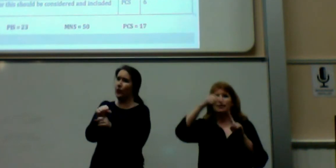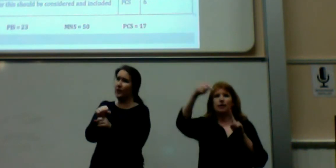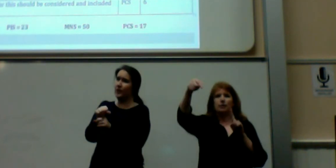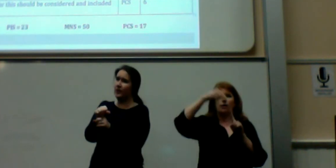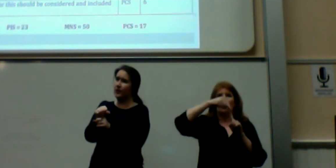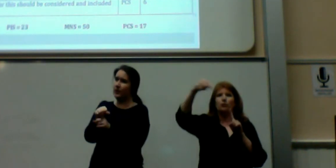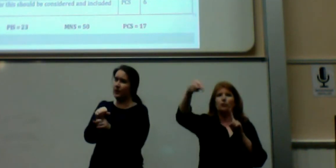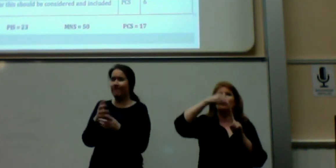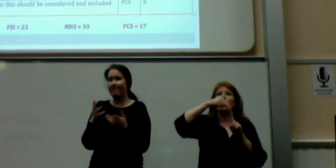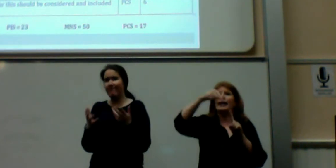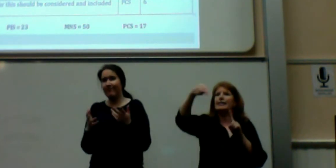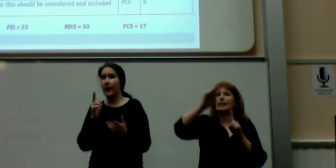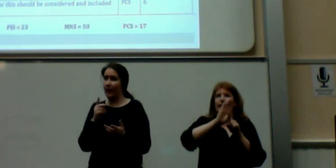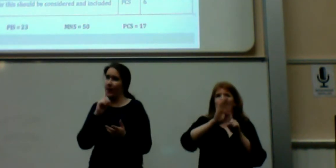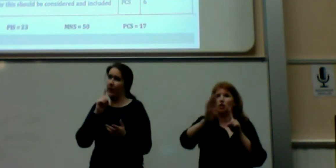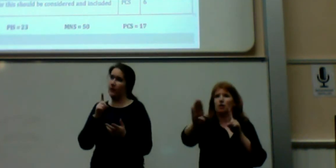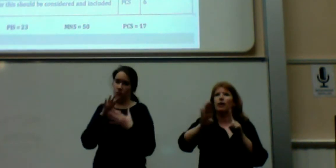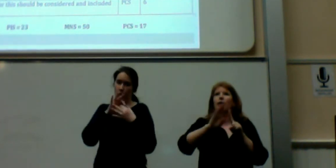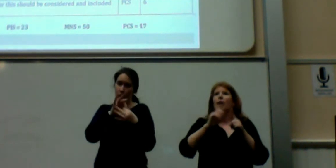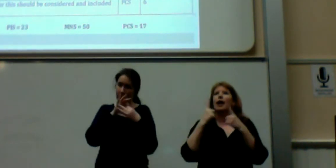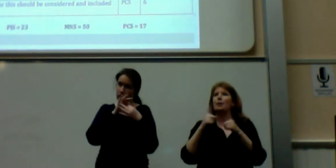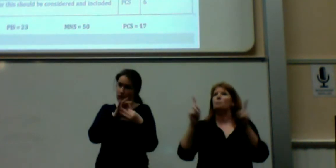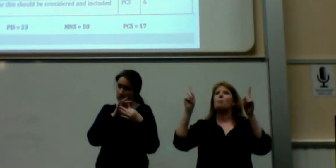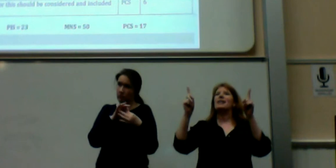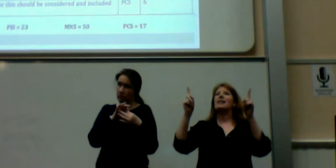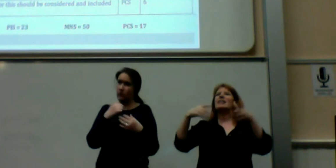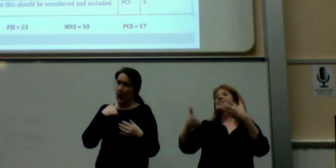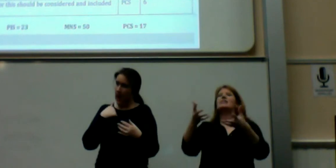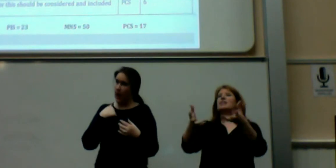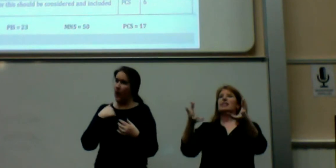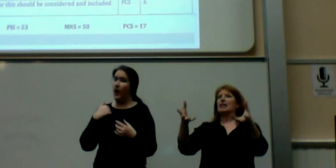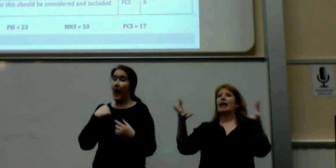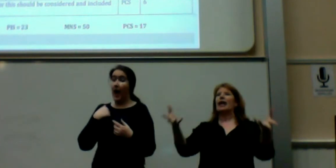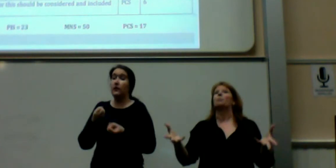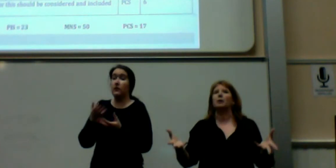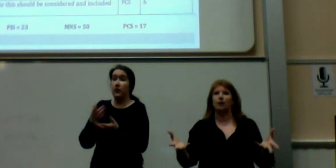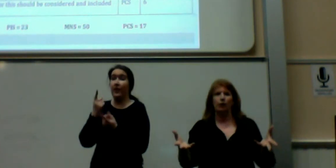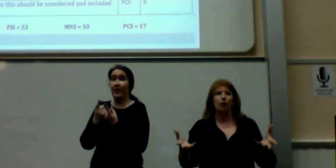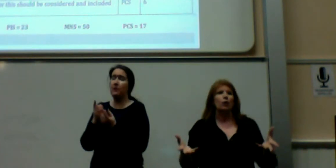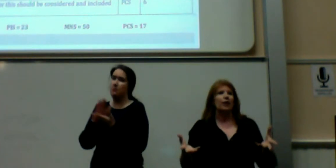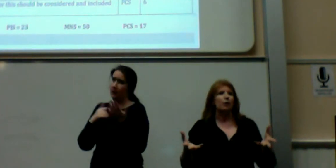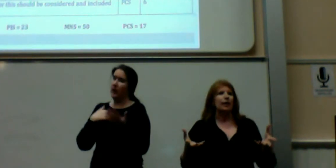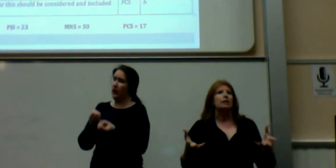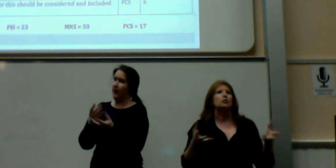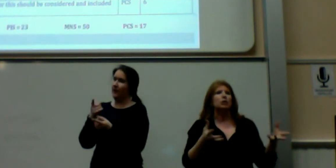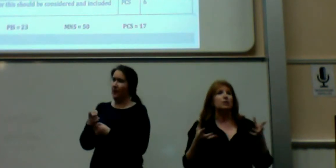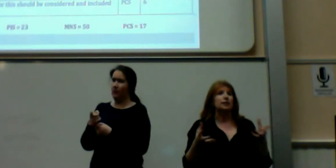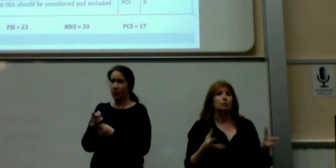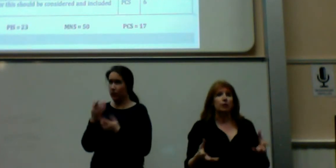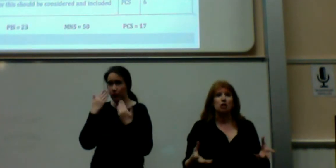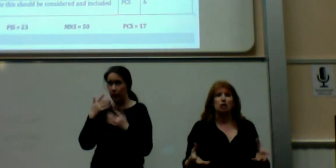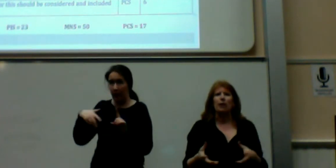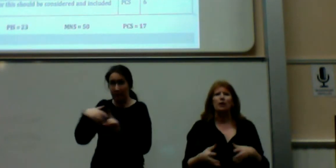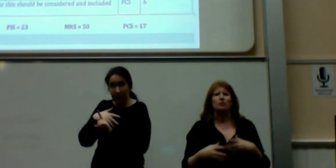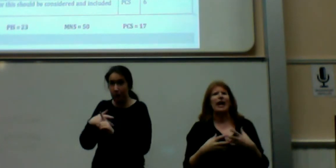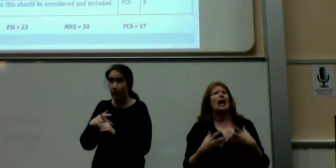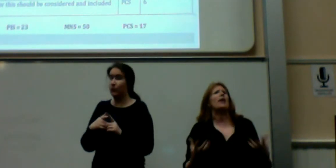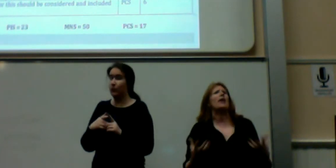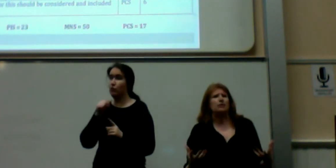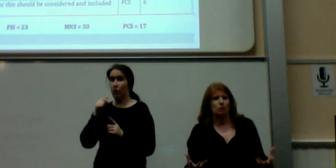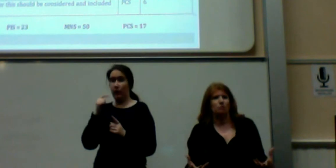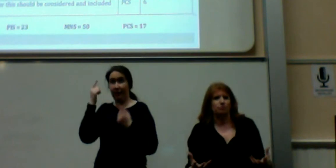Again, that sense of direct connection. I'm making this thing happen without any sort of deliberation